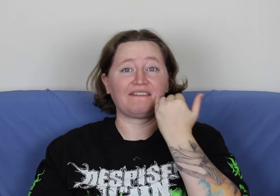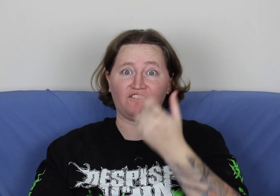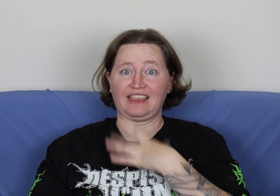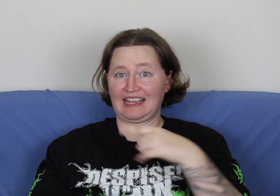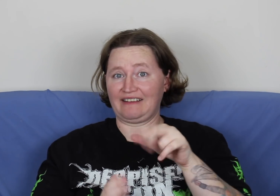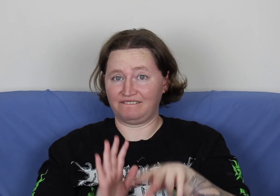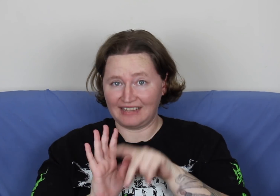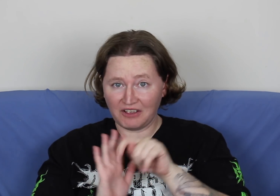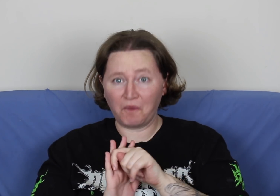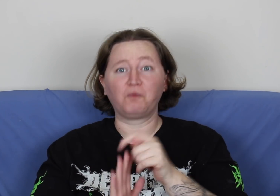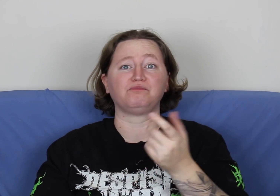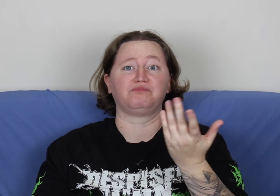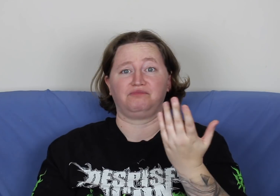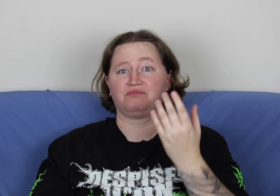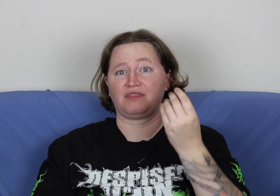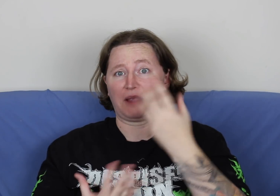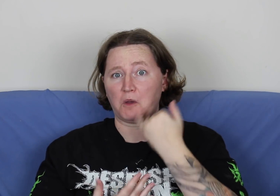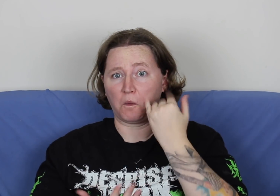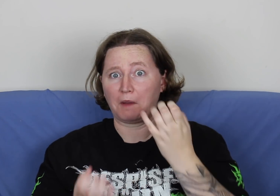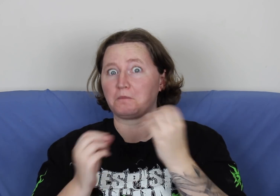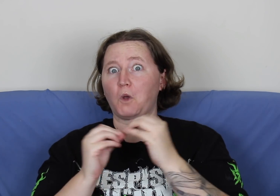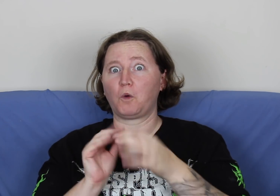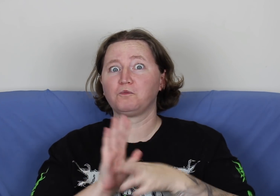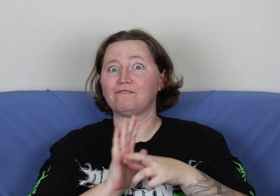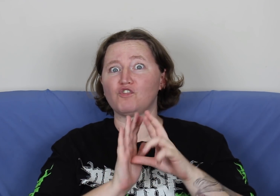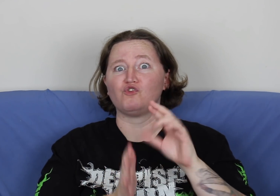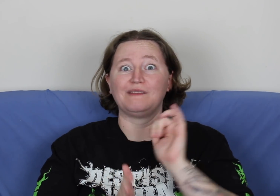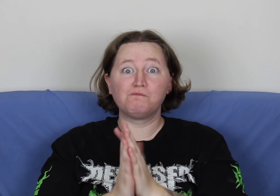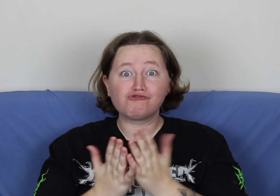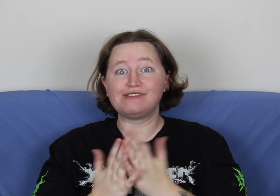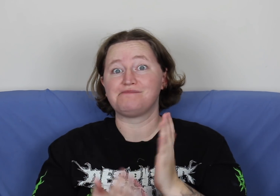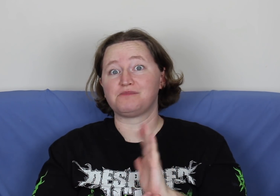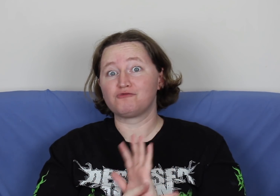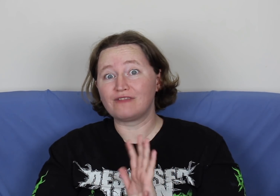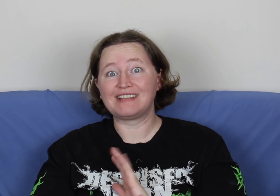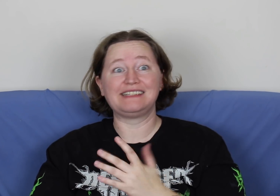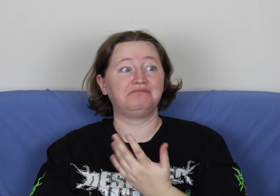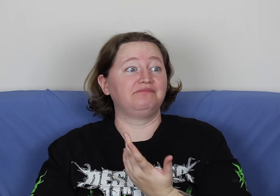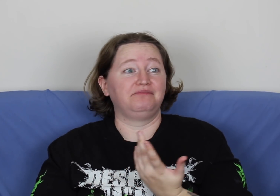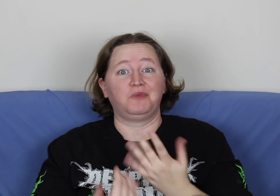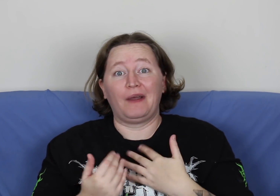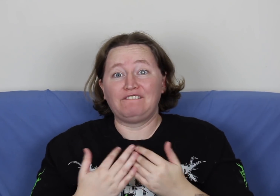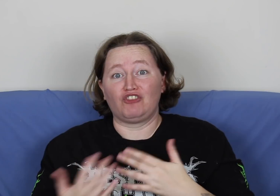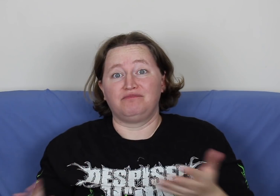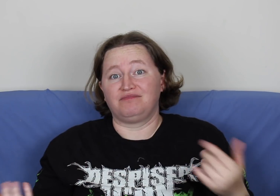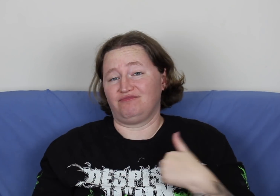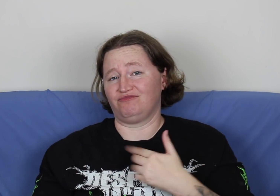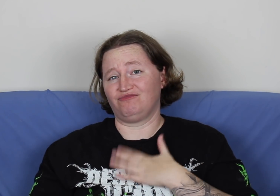So, if you like this video, let me know if you want more book reviews or movie reviews, whatever.